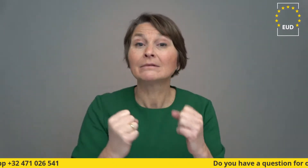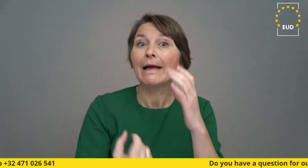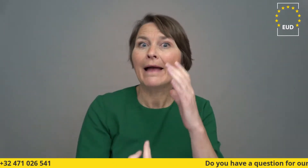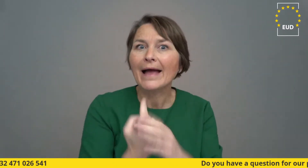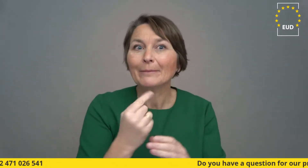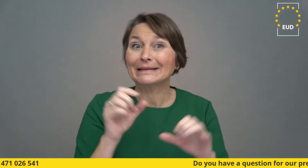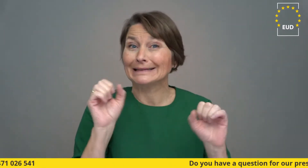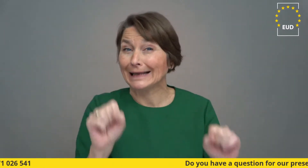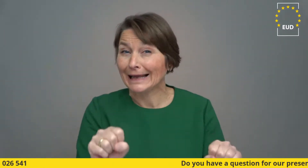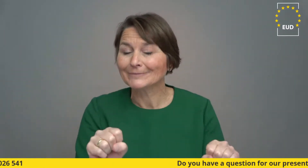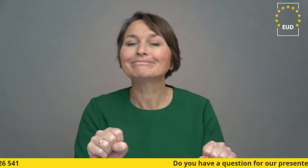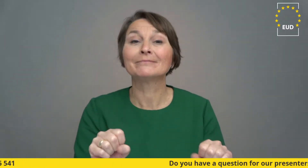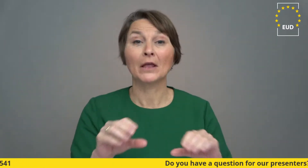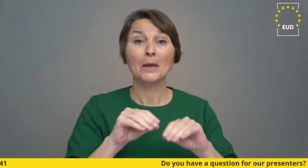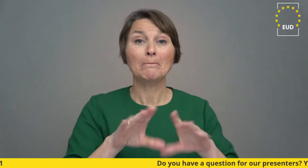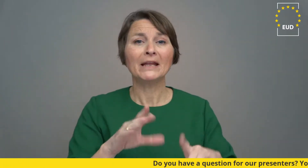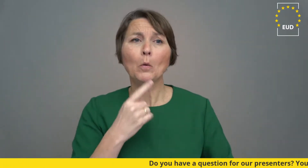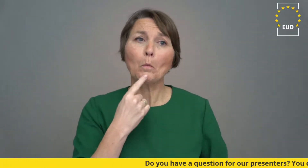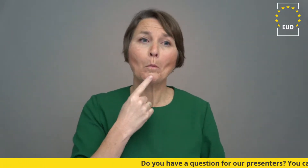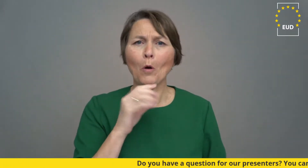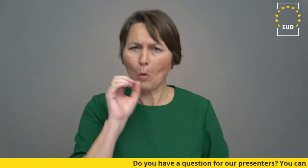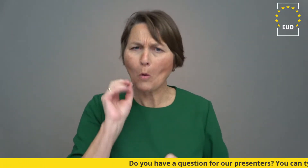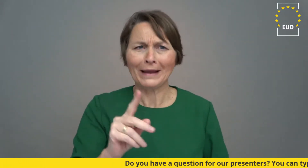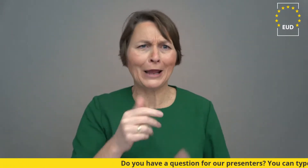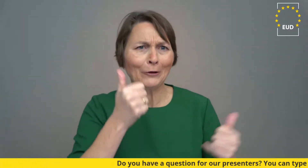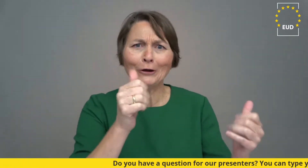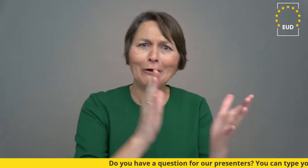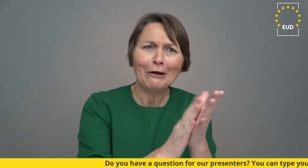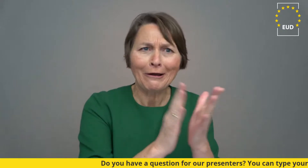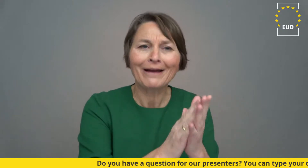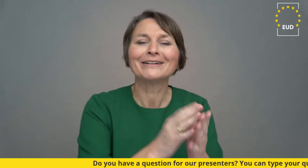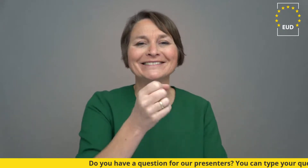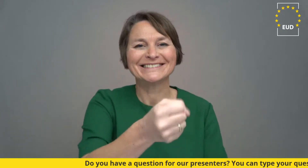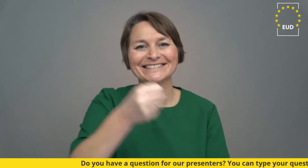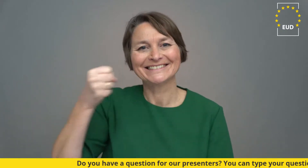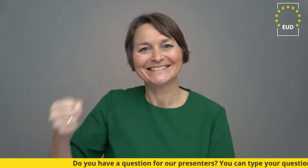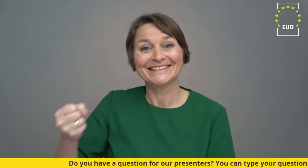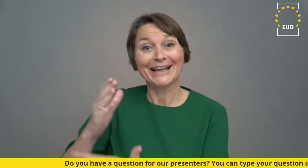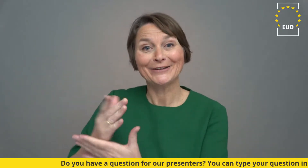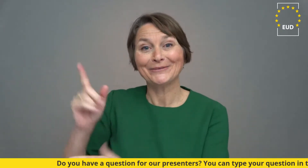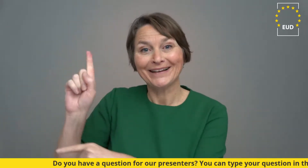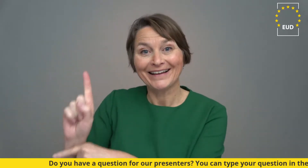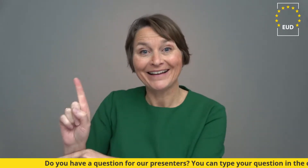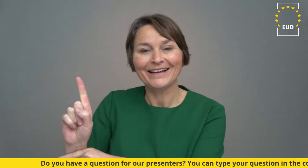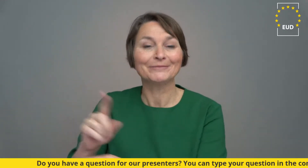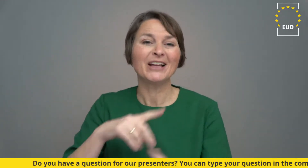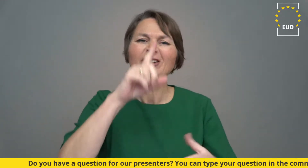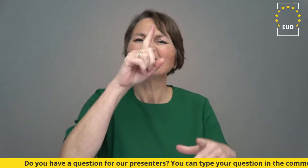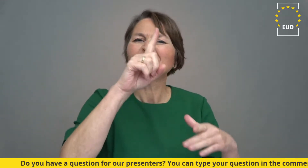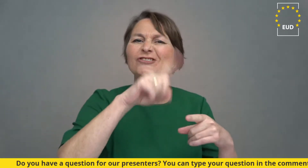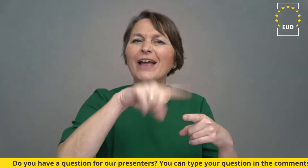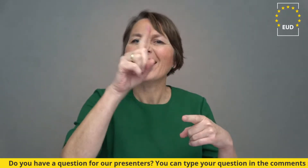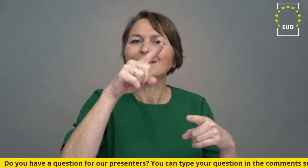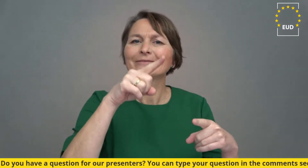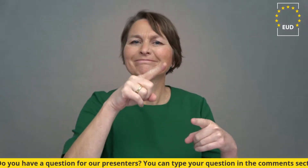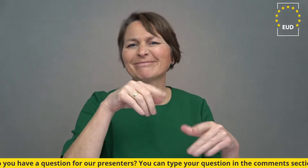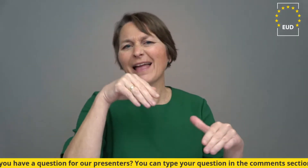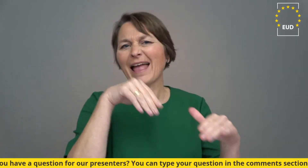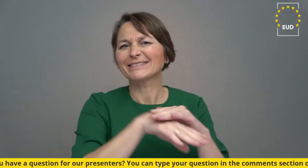And regardless of how it was presented, everyone has been saying, oh, this is fantastic that there's sign language interpretation provided, and that